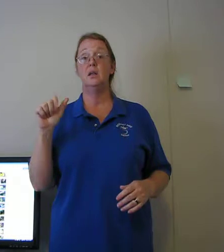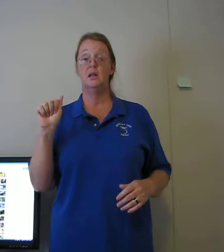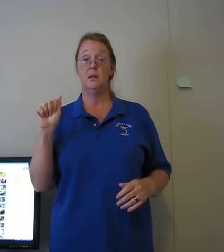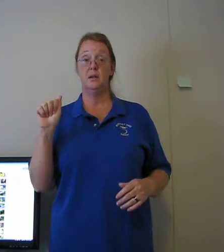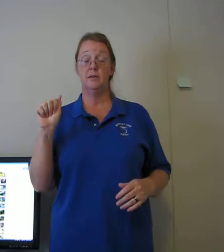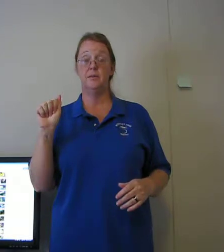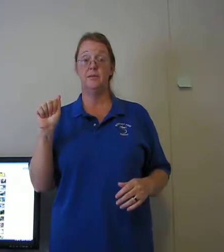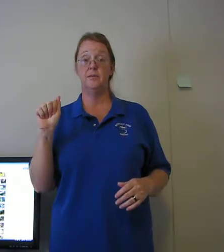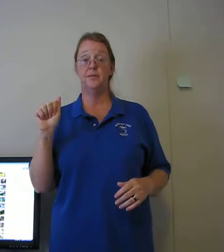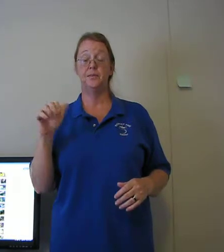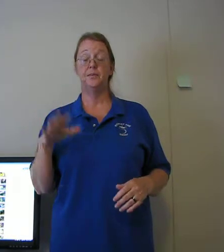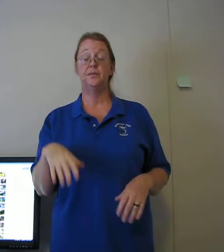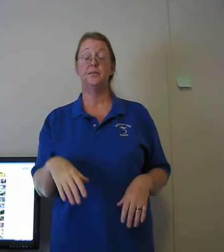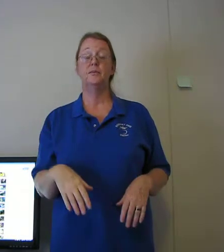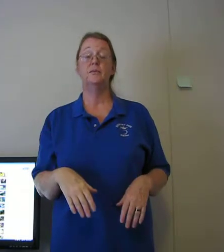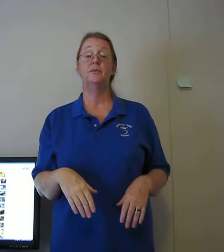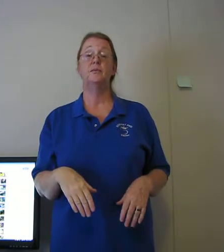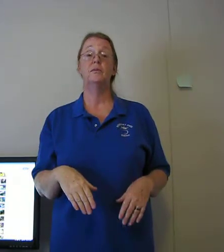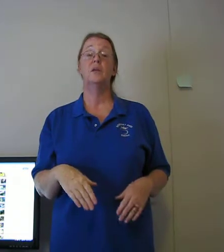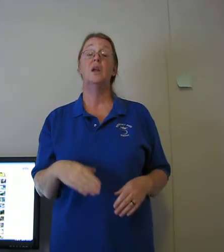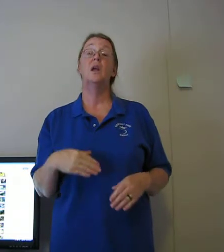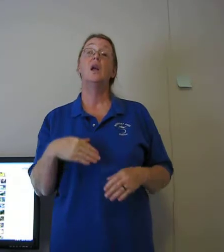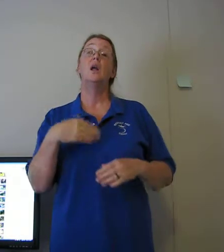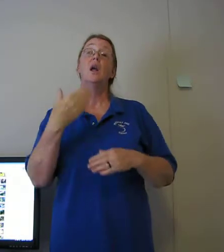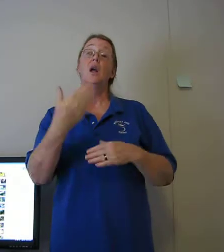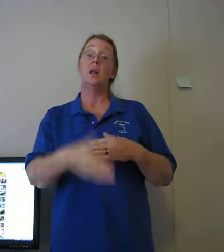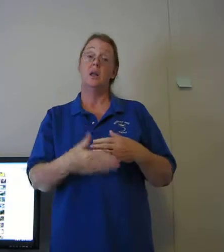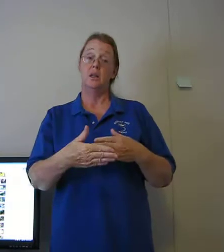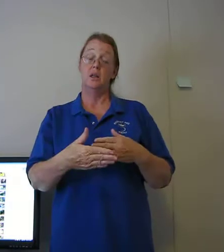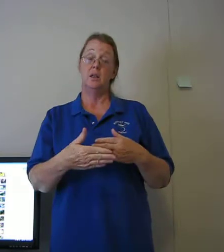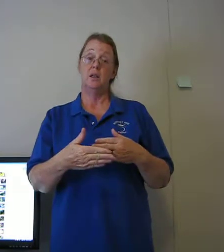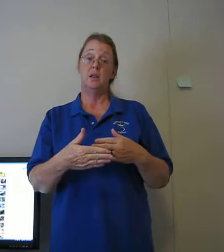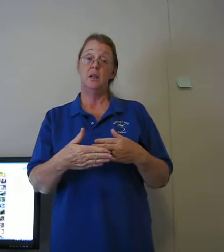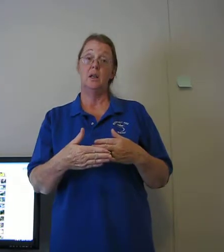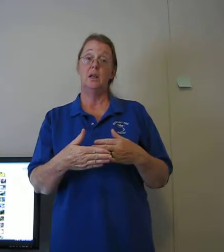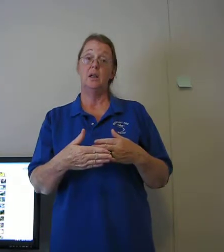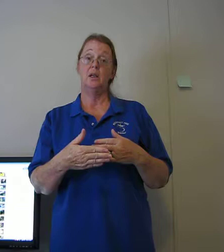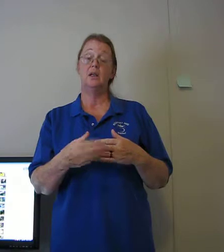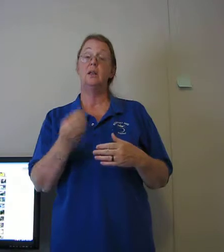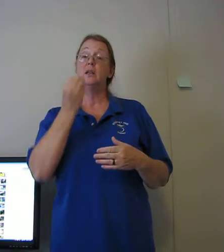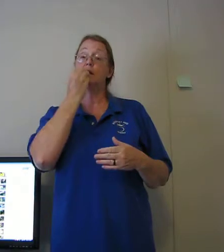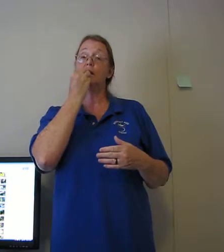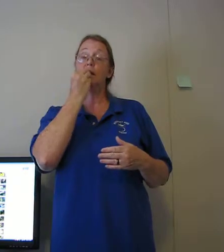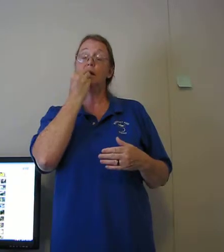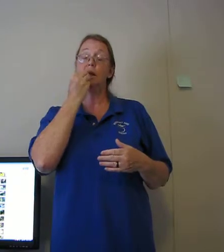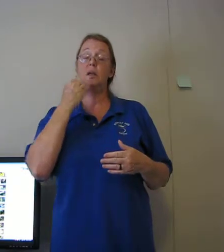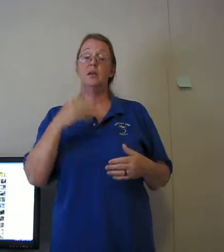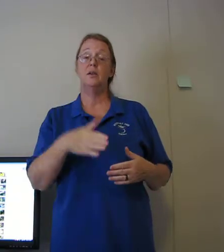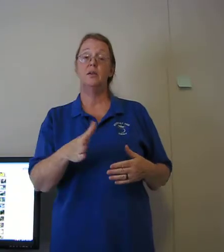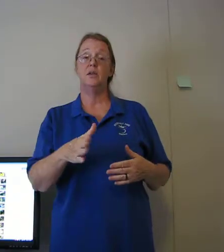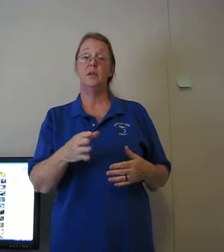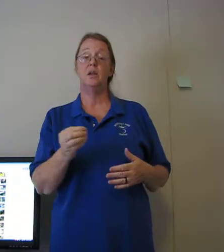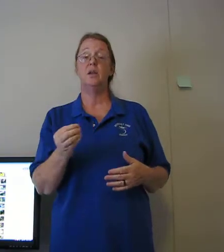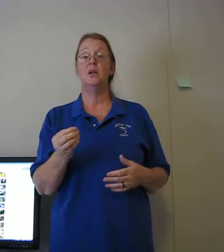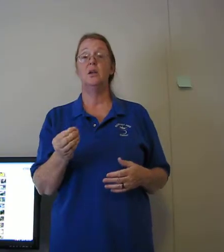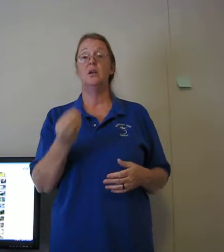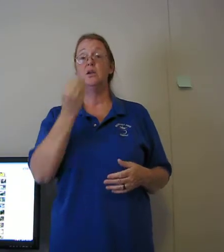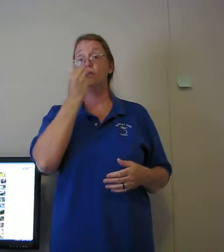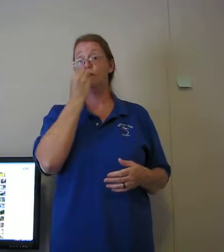The trout grow to about 8 inches long by the age of 8 months. At that point, the smaller trout swimming around them start